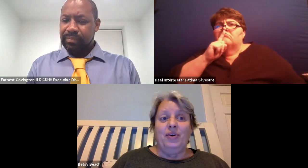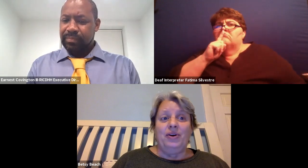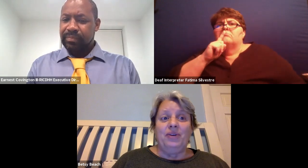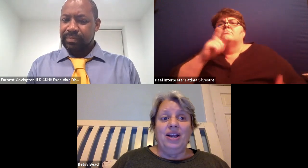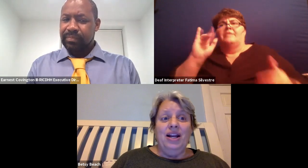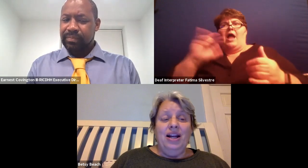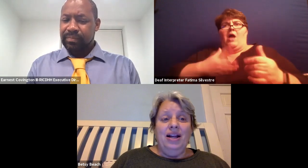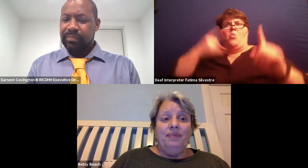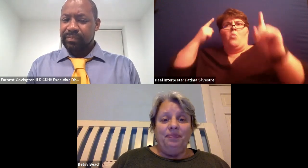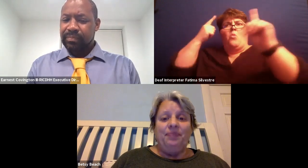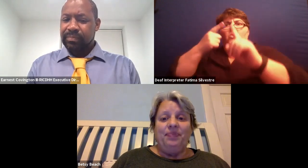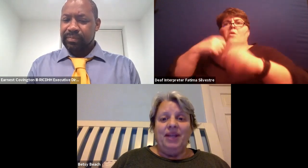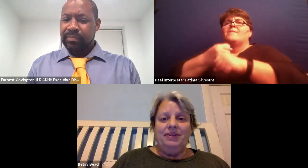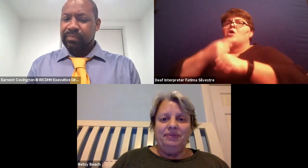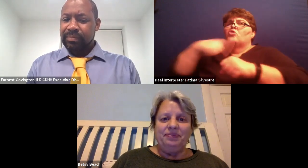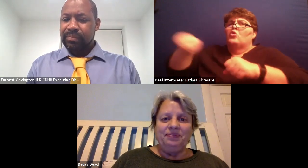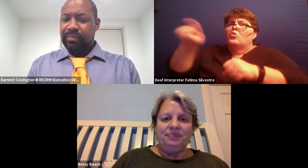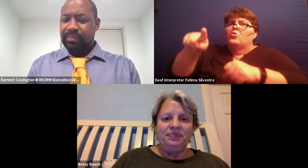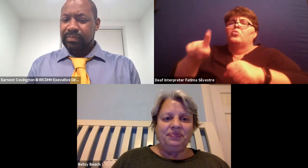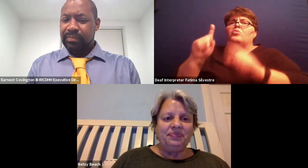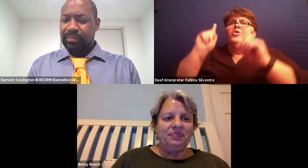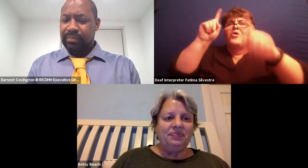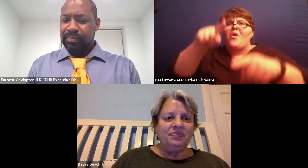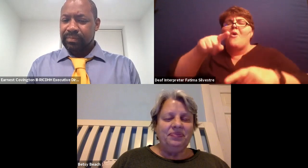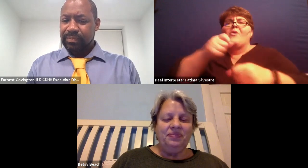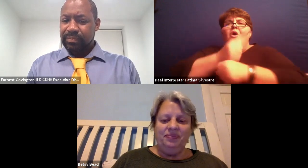coffee hour. Yeah.